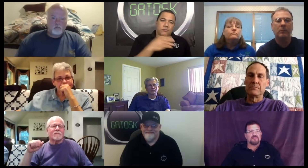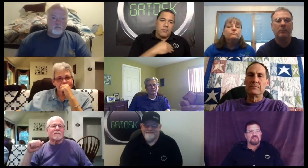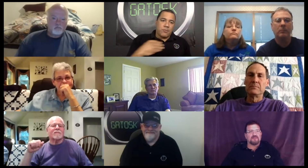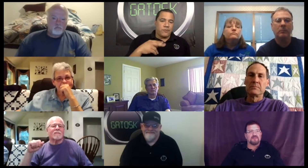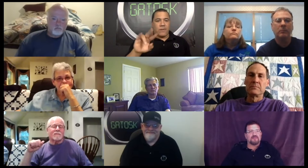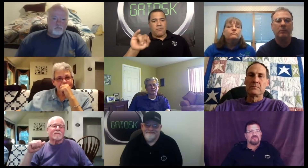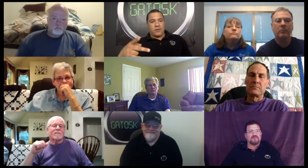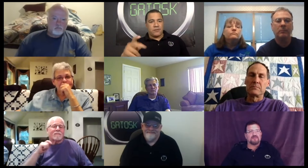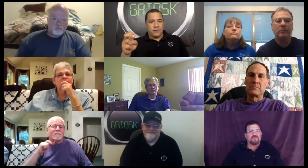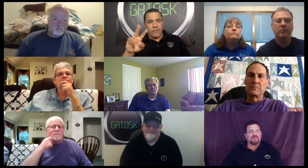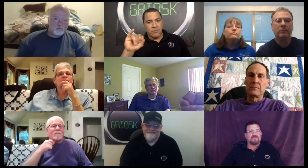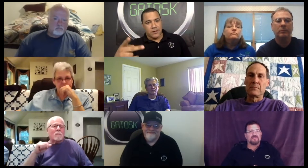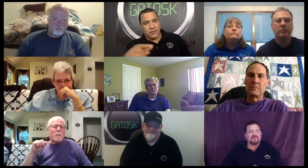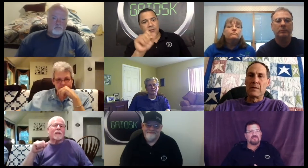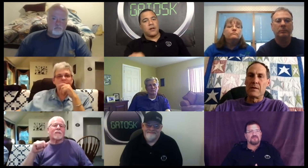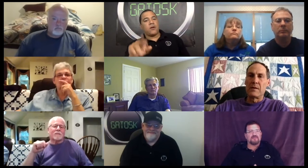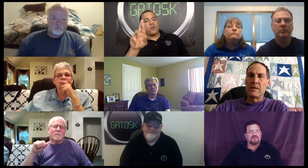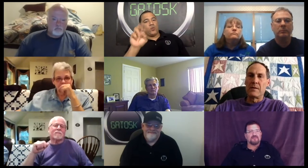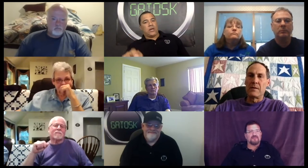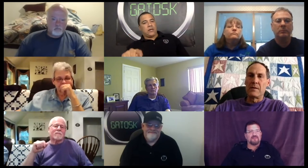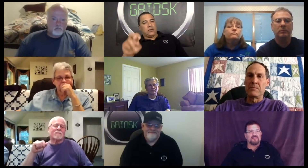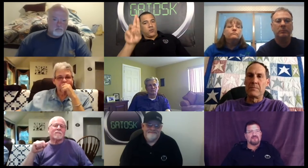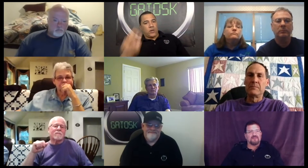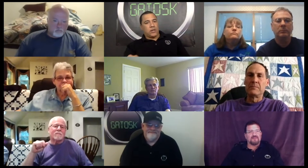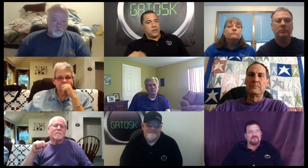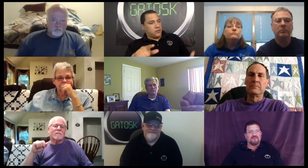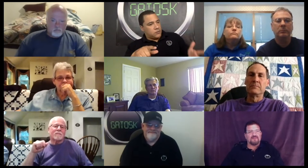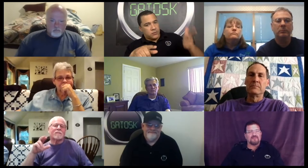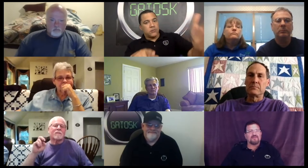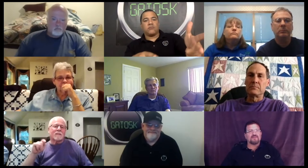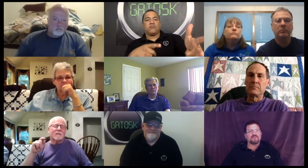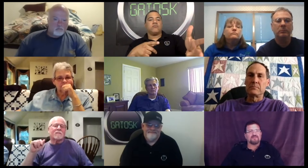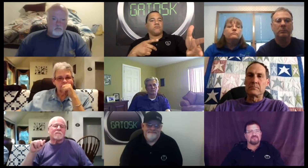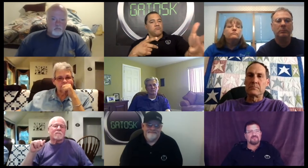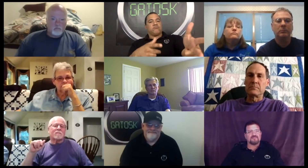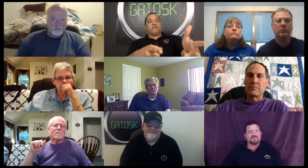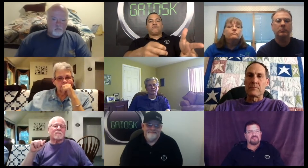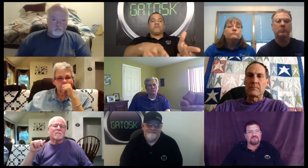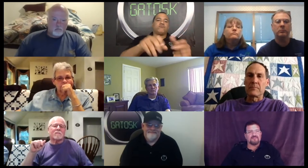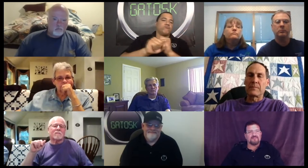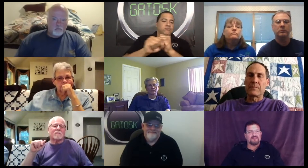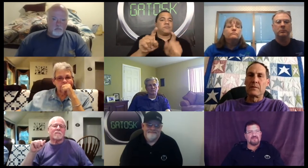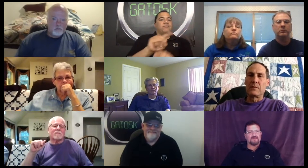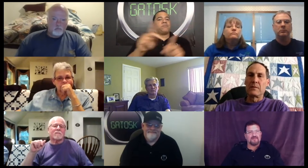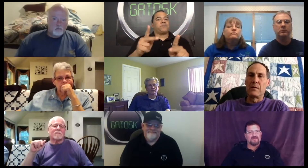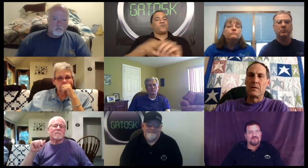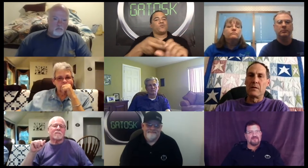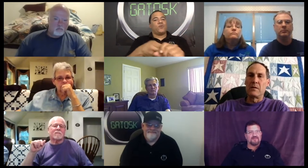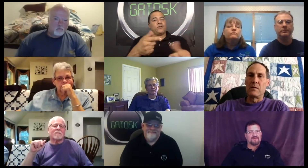member of Gatos, VIP sort of like privileges. You can rent a mobile unit and advertise